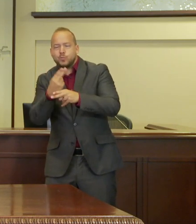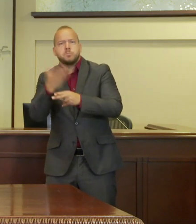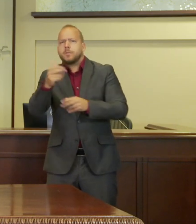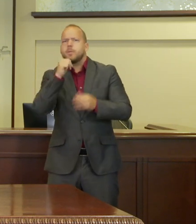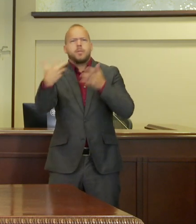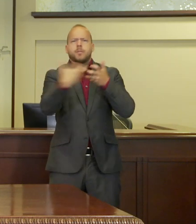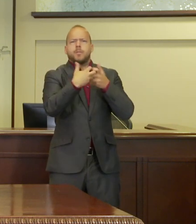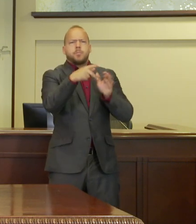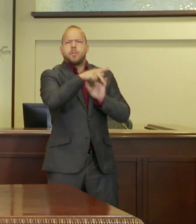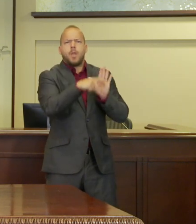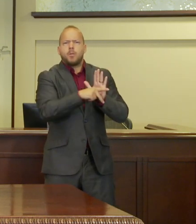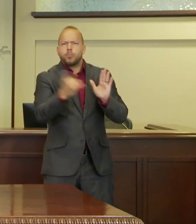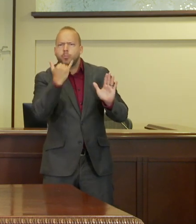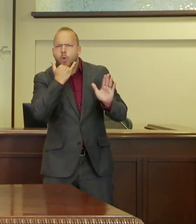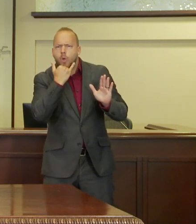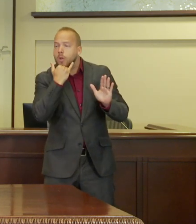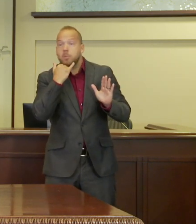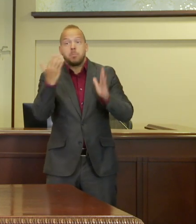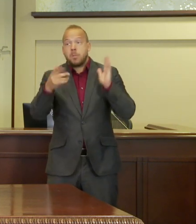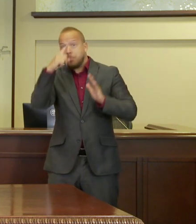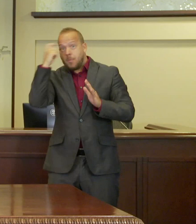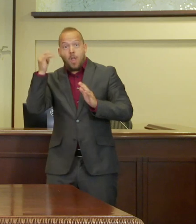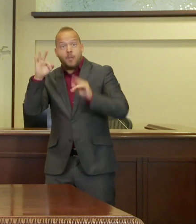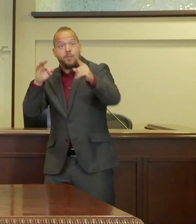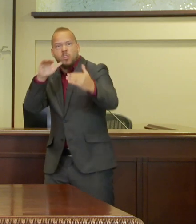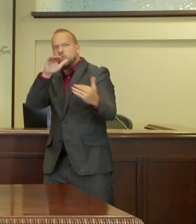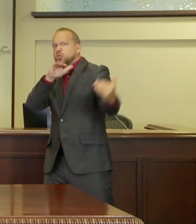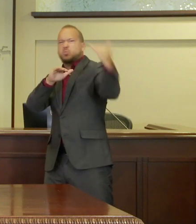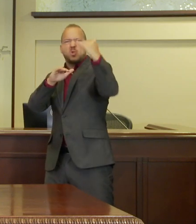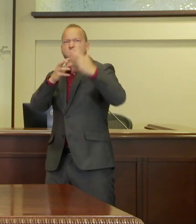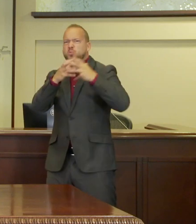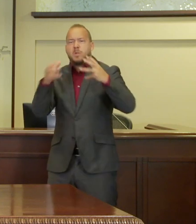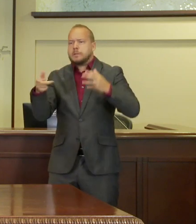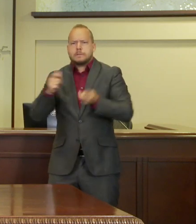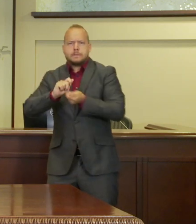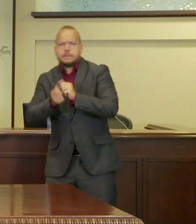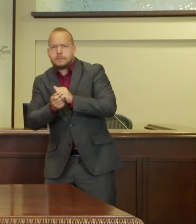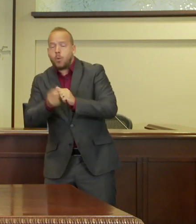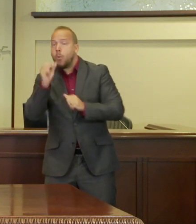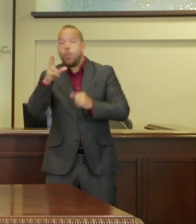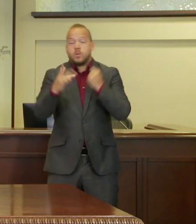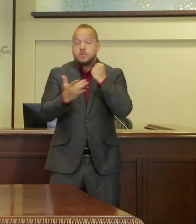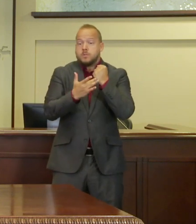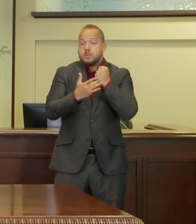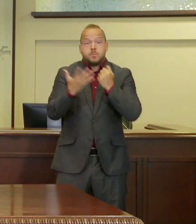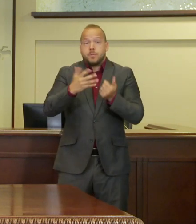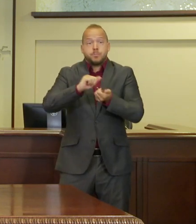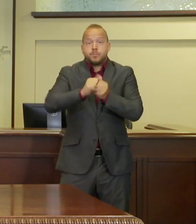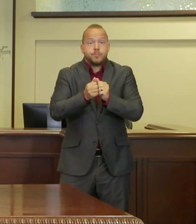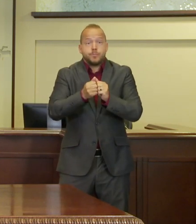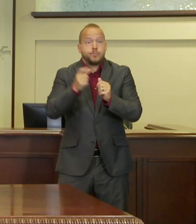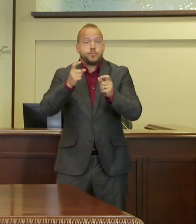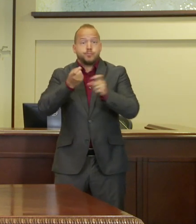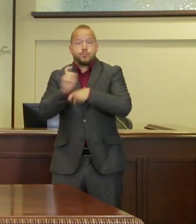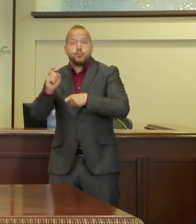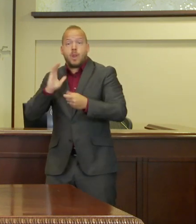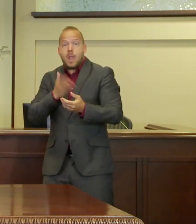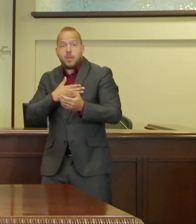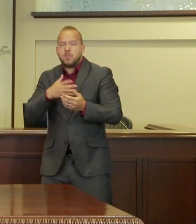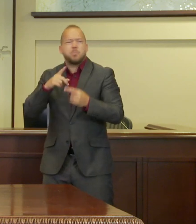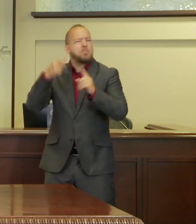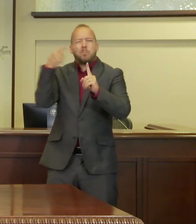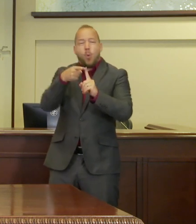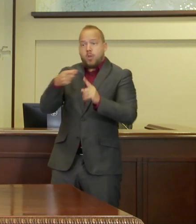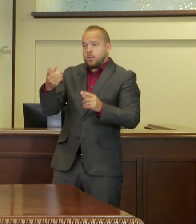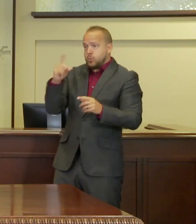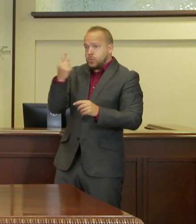excessive or because there is some technical violation of our policy, we take corrective action. And the DOJ is currently monitoring our compliance